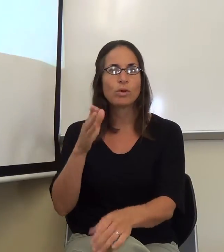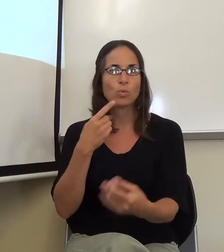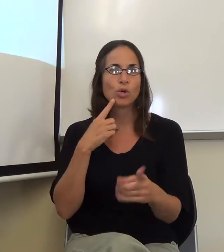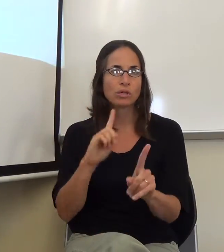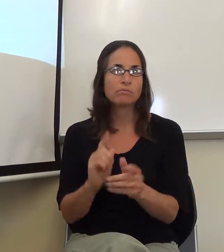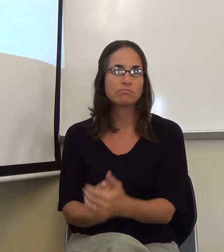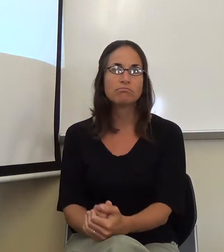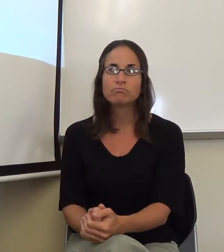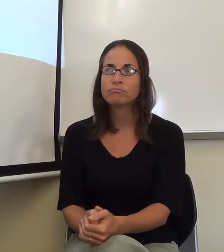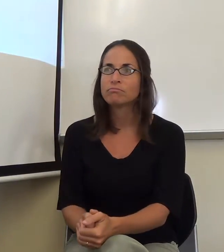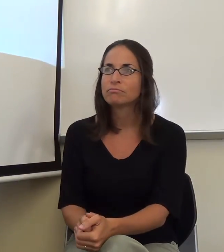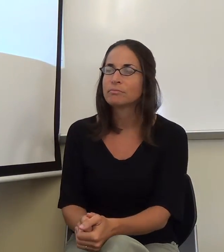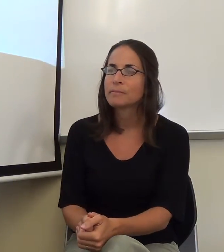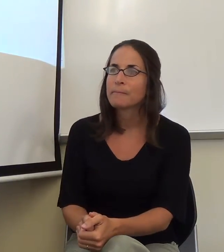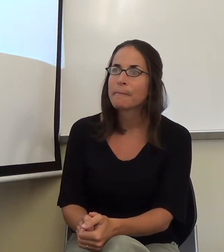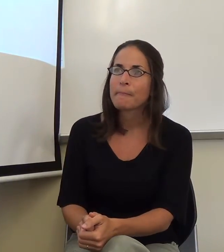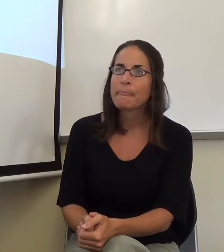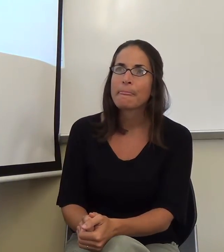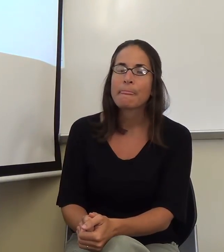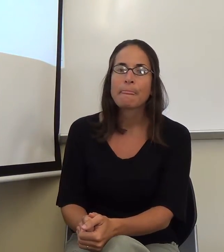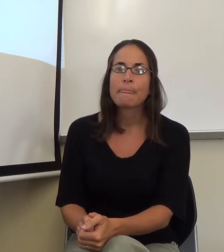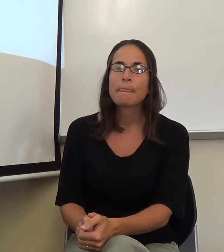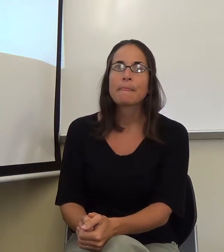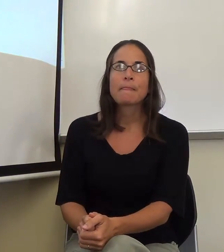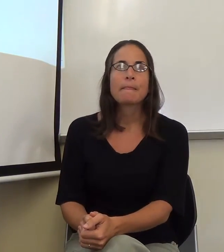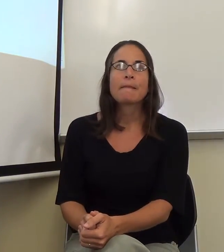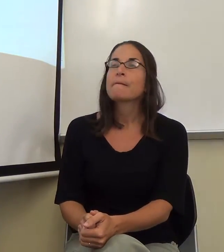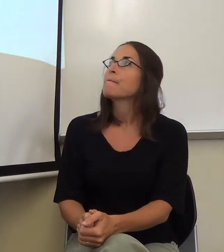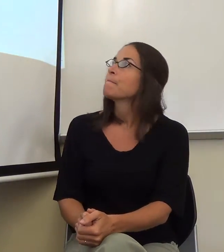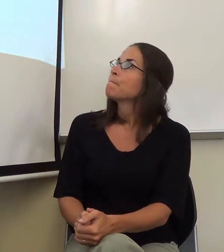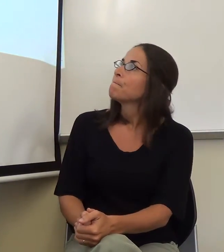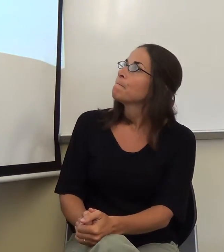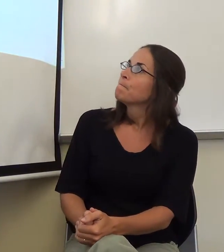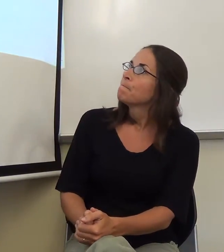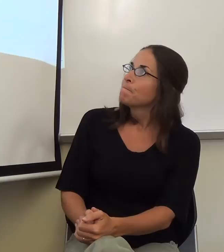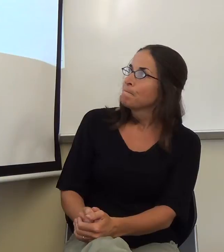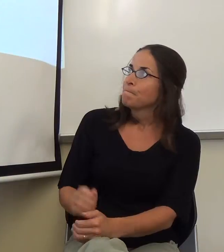work. Good, okay. What is increasing?